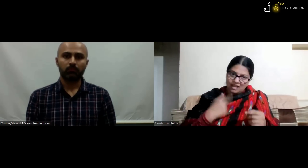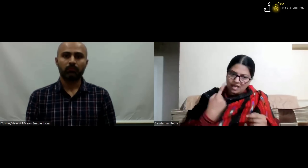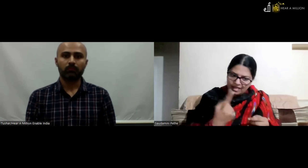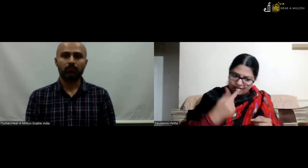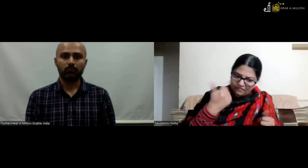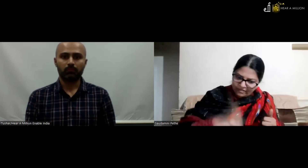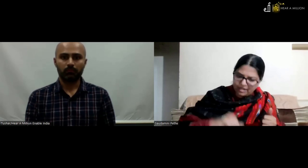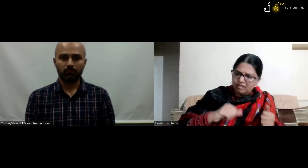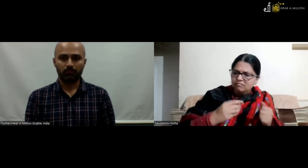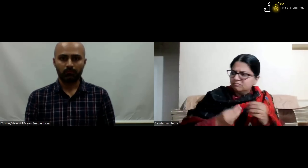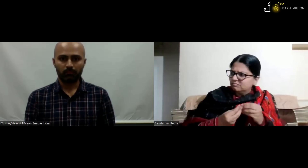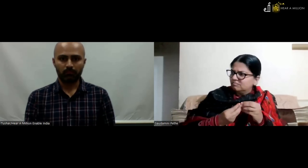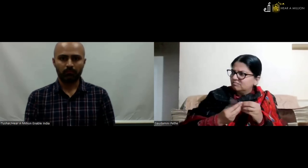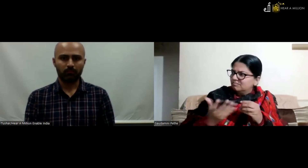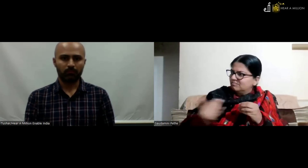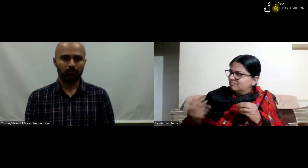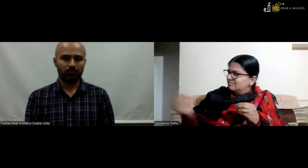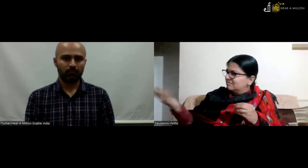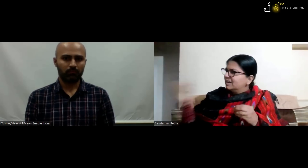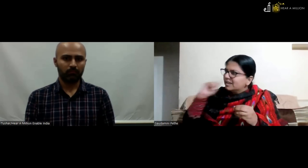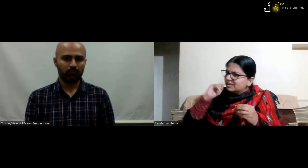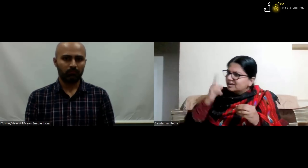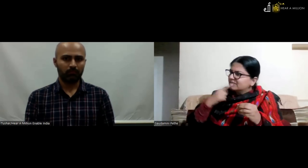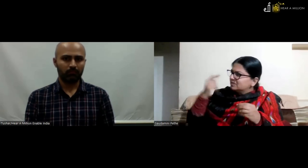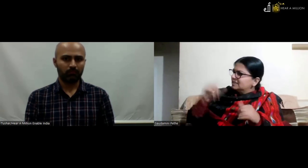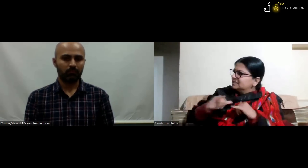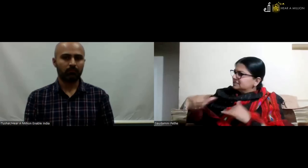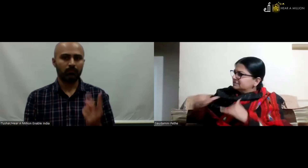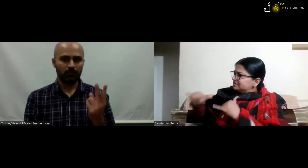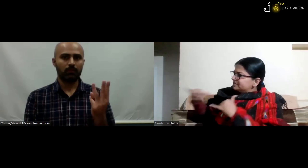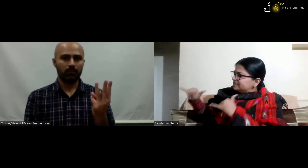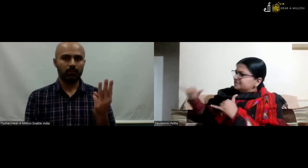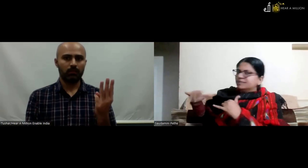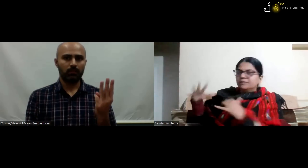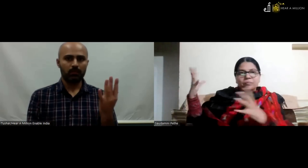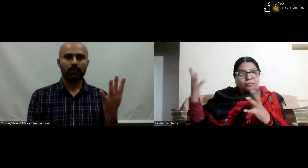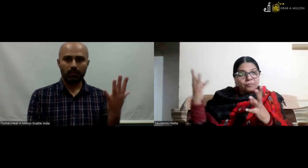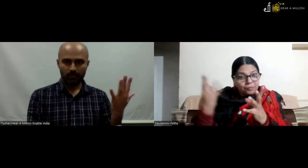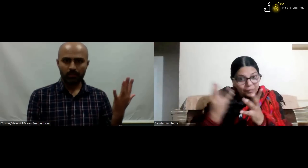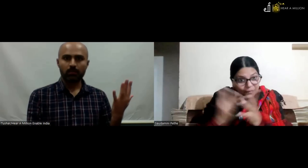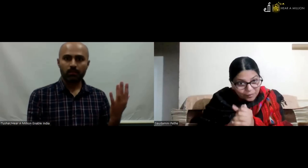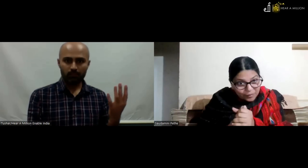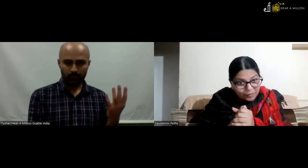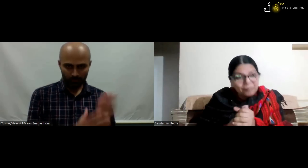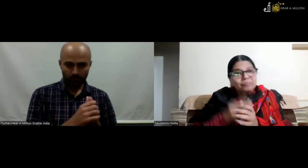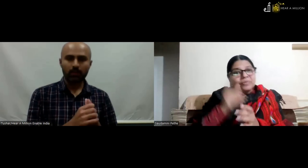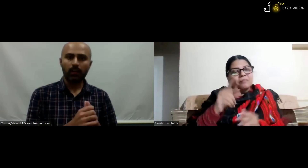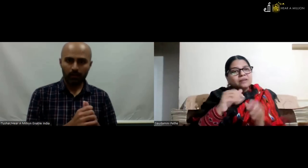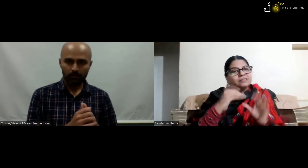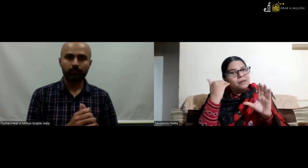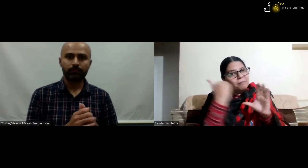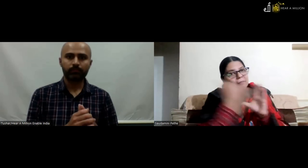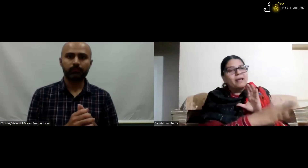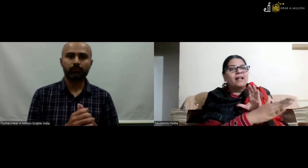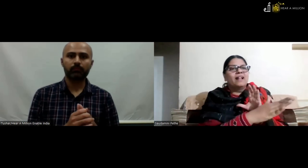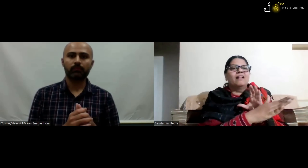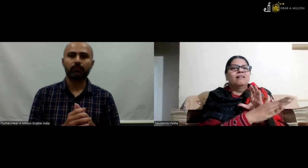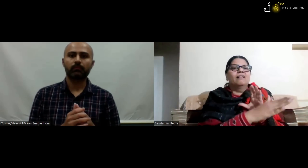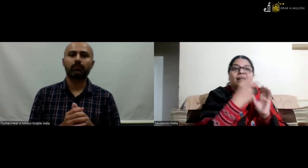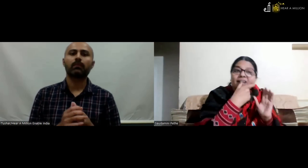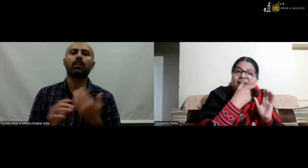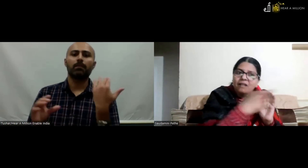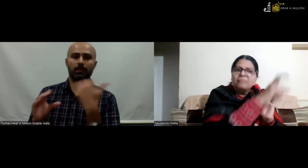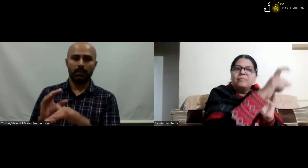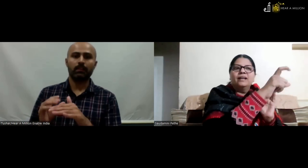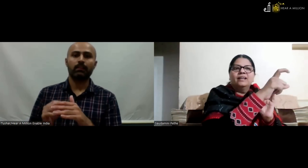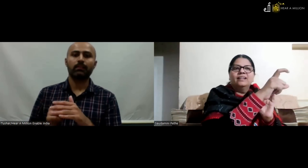they are denying and we are just going back doing nothing. So if we would have multiple people who would be having the same